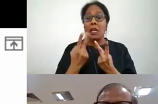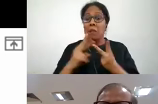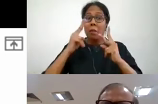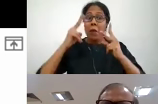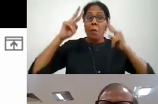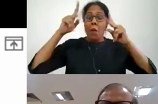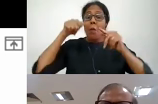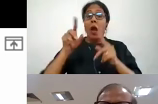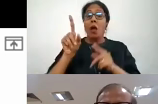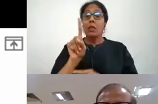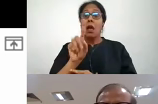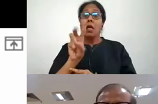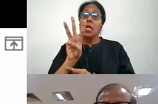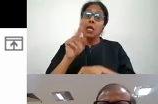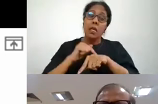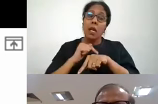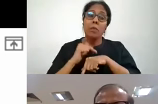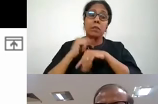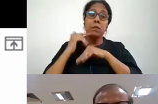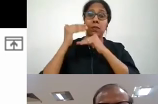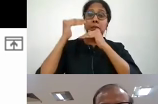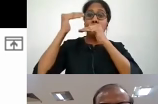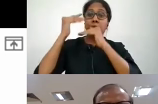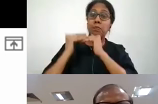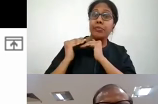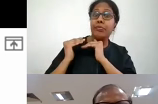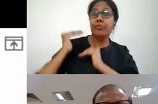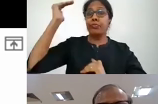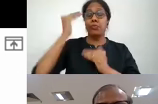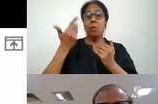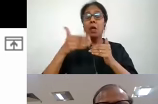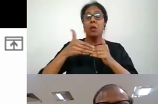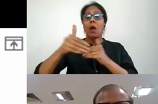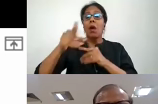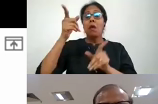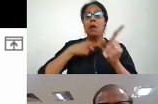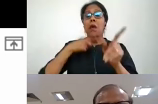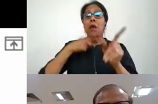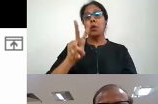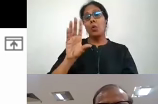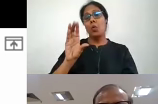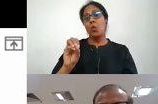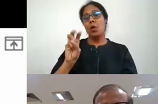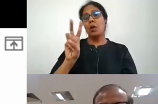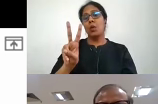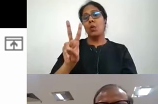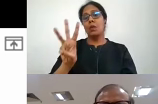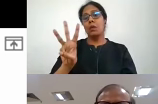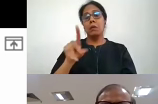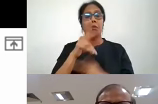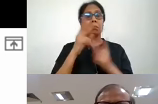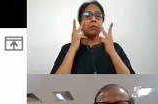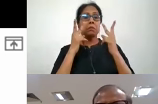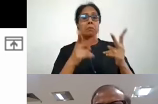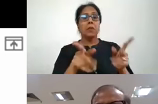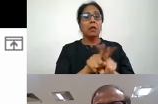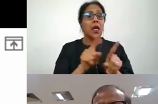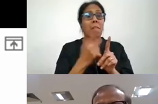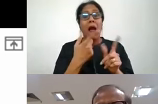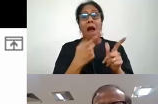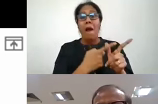% of all the public Wi-Fi hotspots in 2023. If you look at the APEC region, the average Wi-Fi speed is again going to be